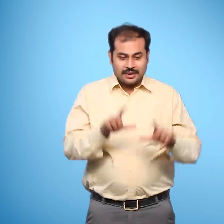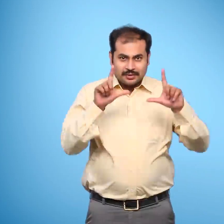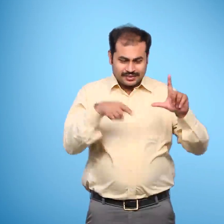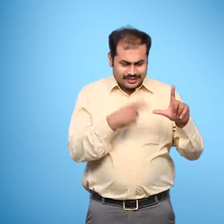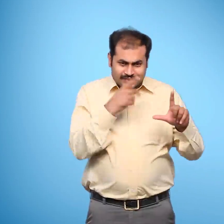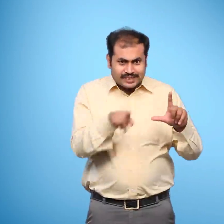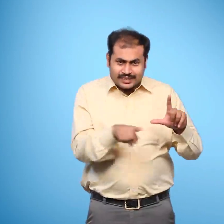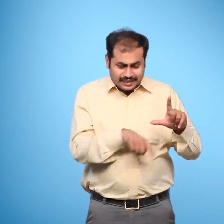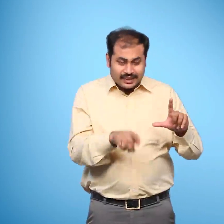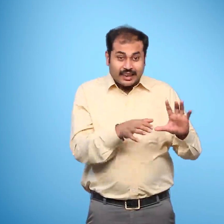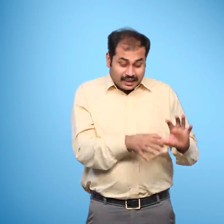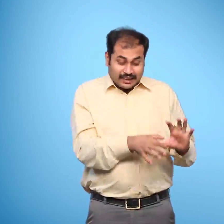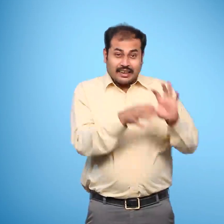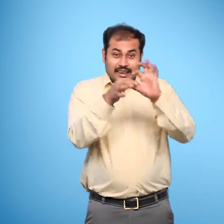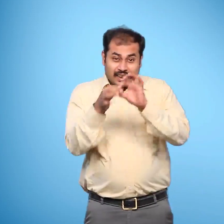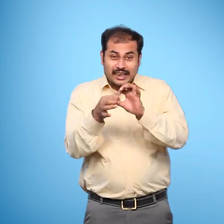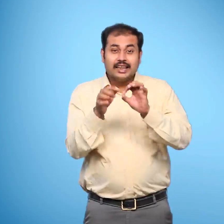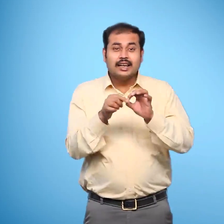Let's begin reading the text for this picture.